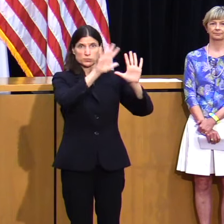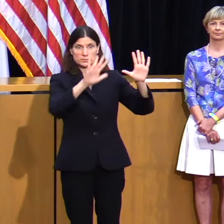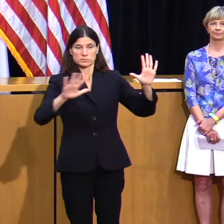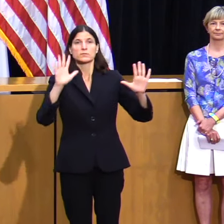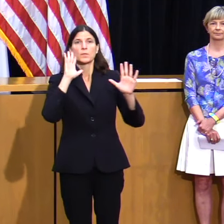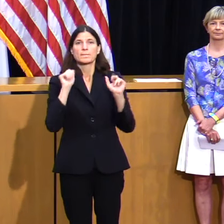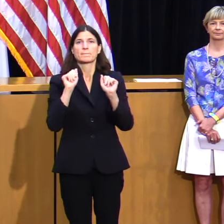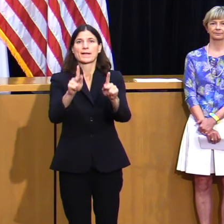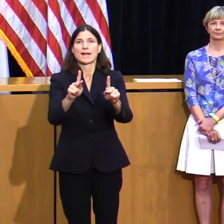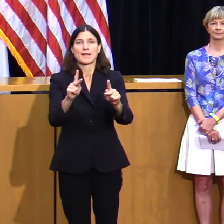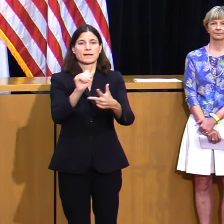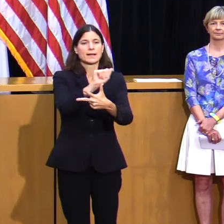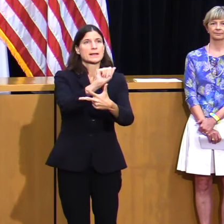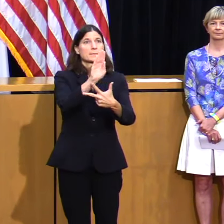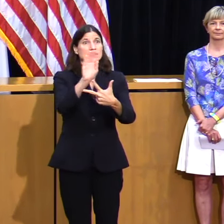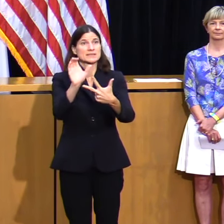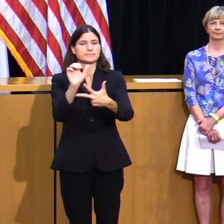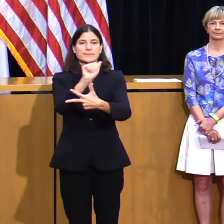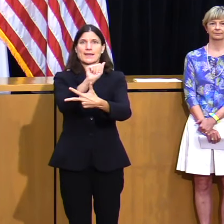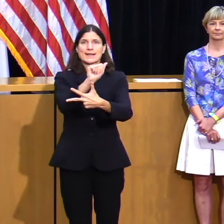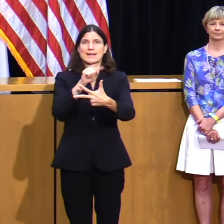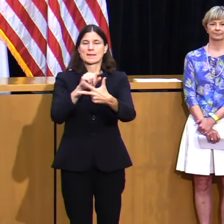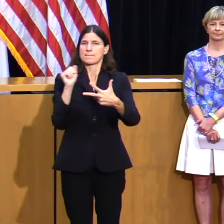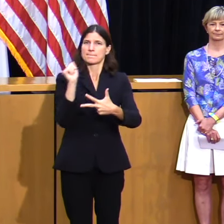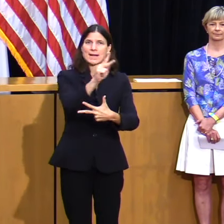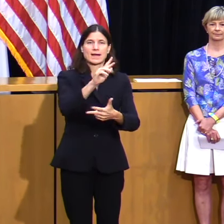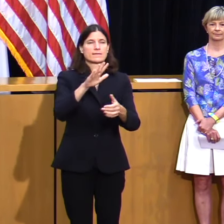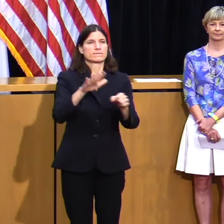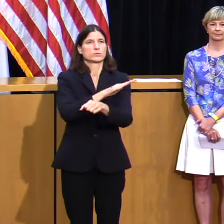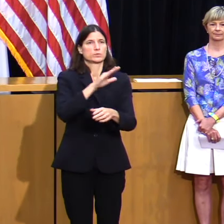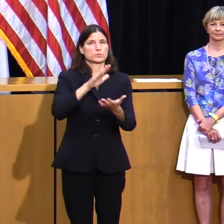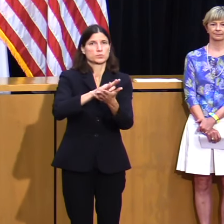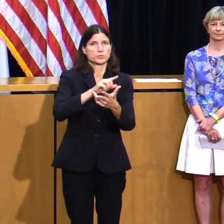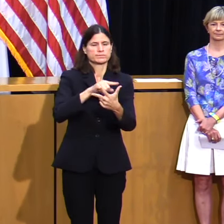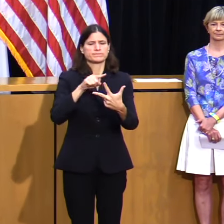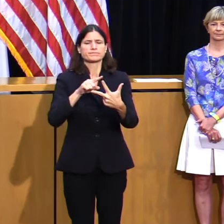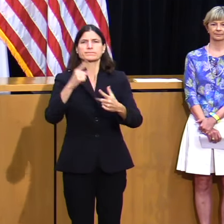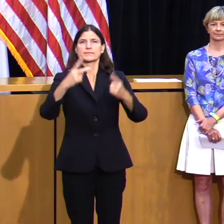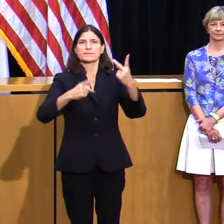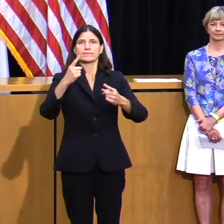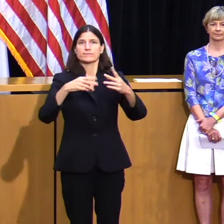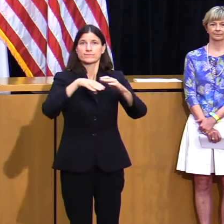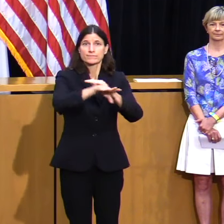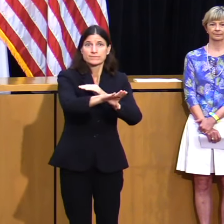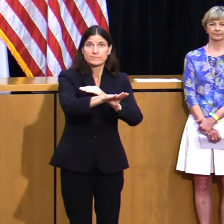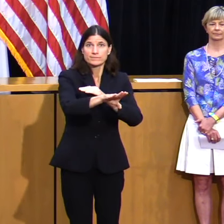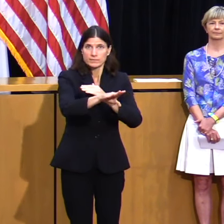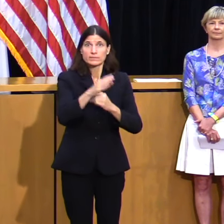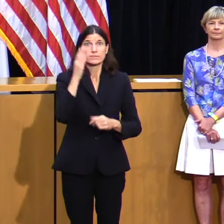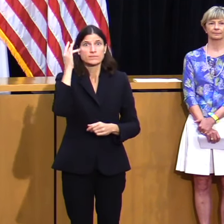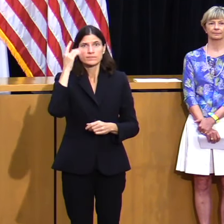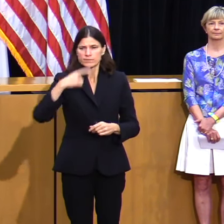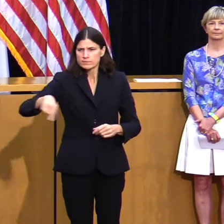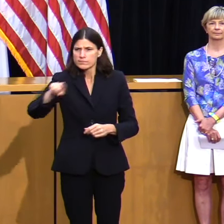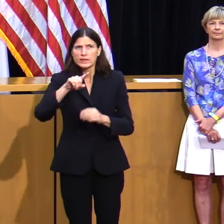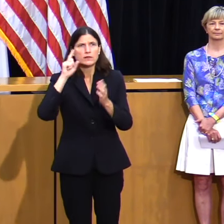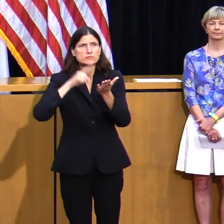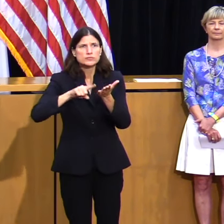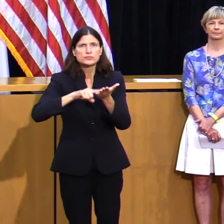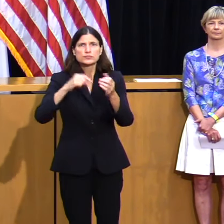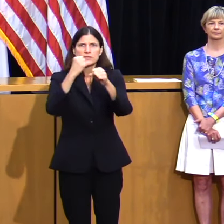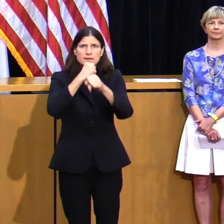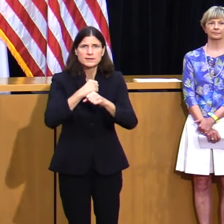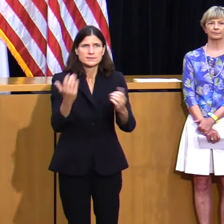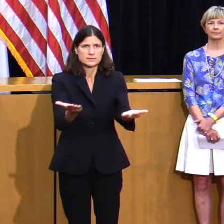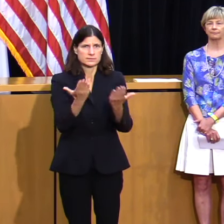kids. This guidance and the metrics that guide it are based in science. They were developed with our